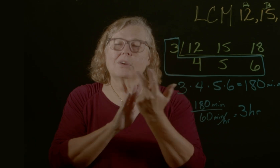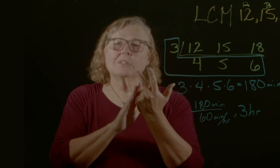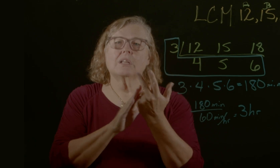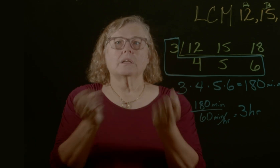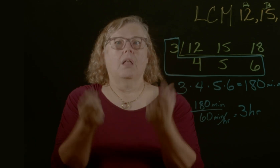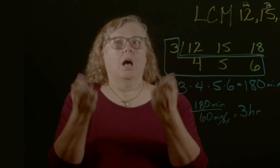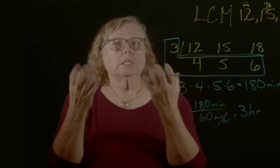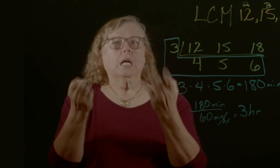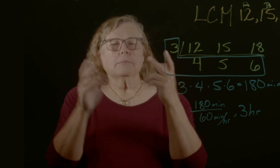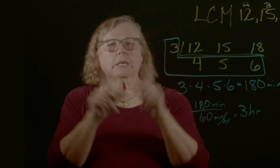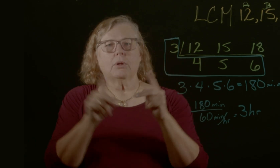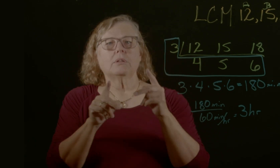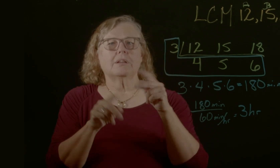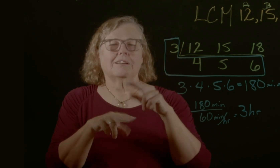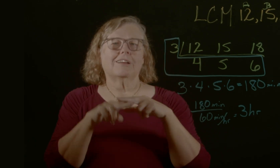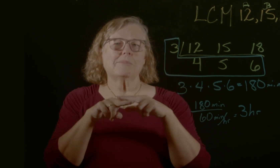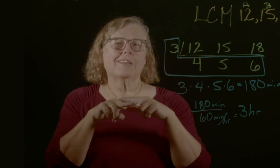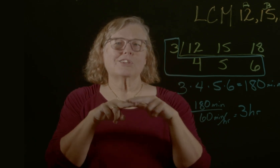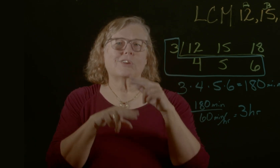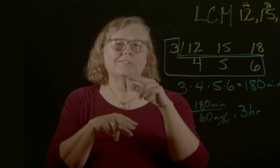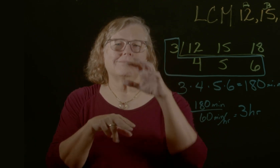Yeah, I know every 3 hours there's going to be a lot of people at that train station.